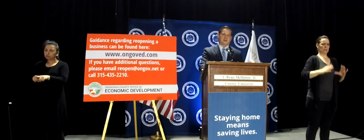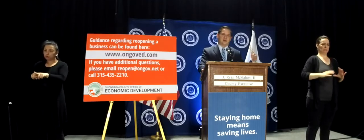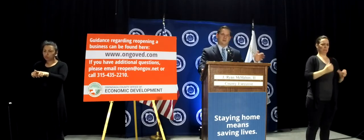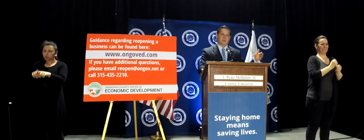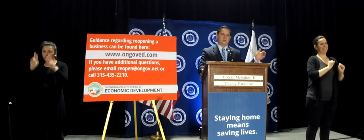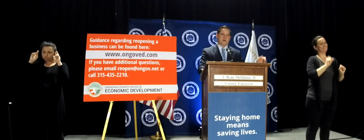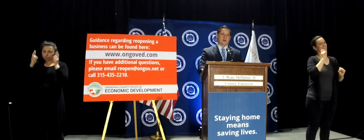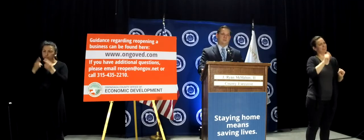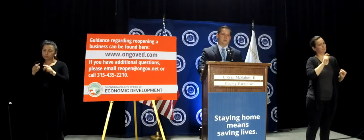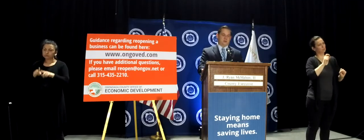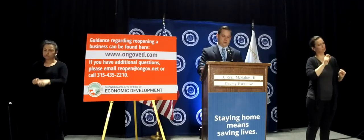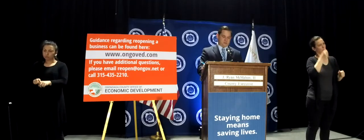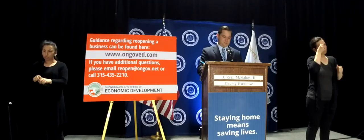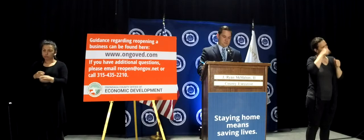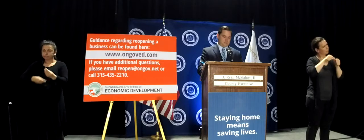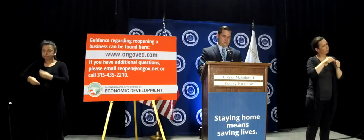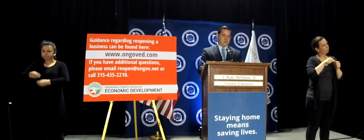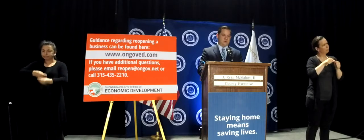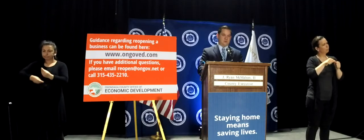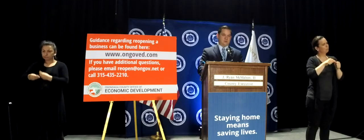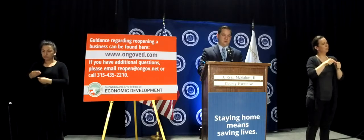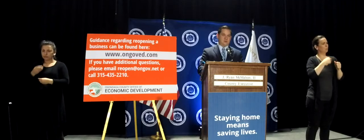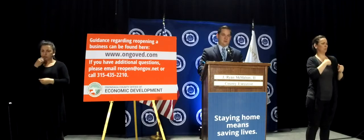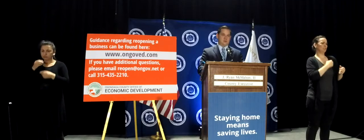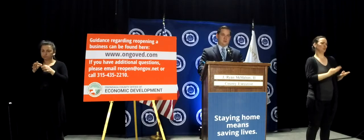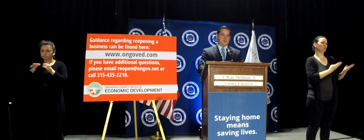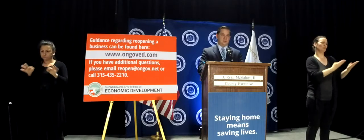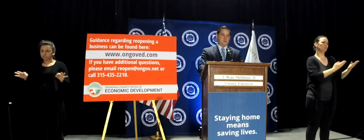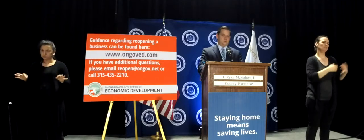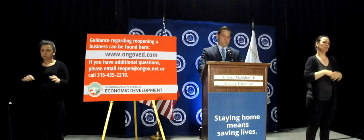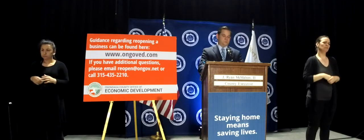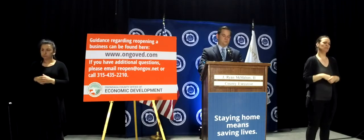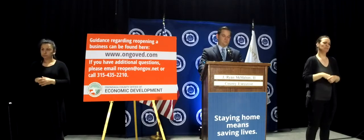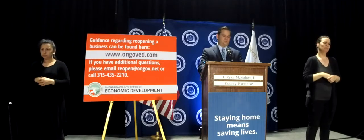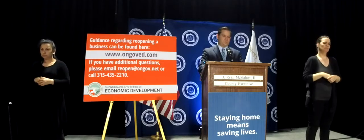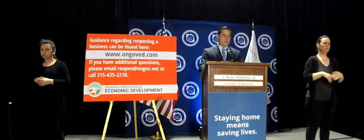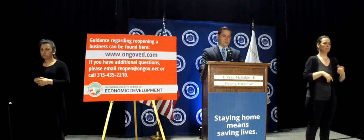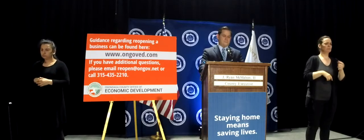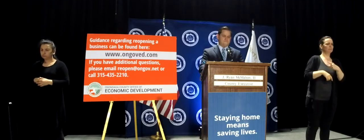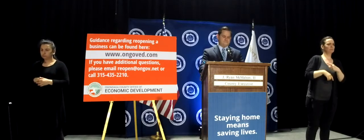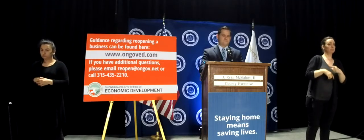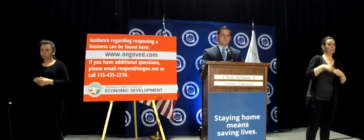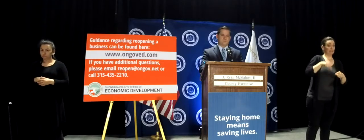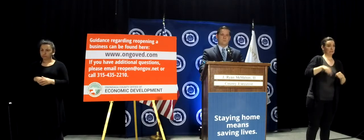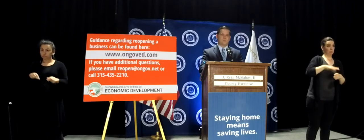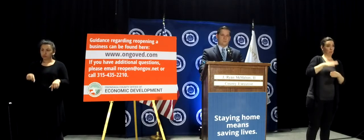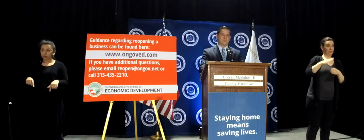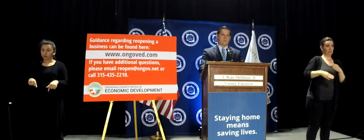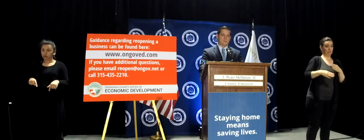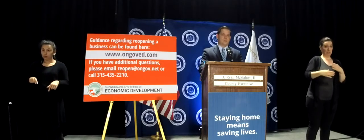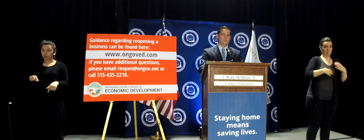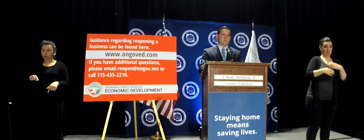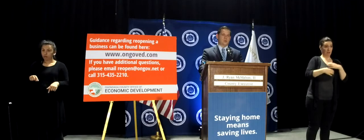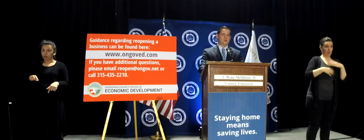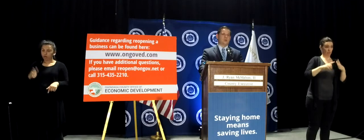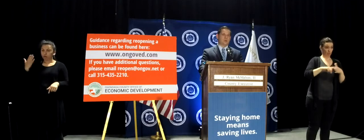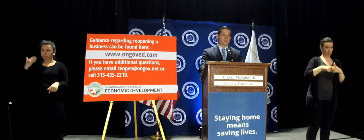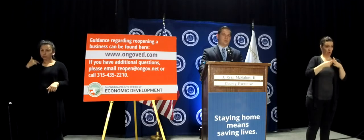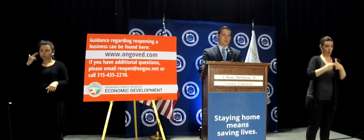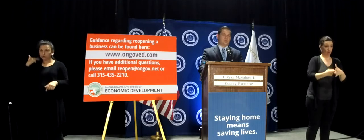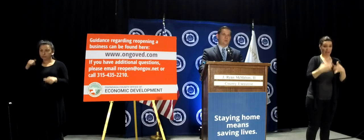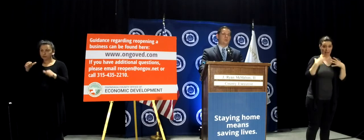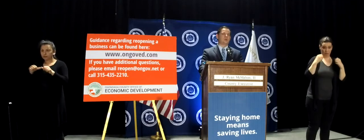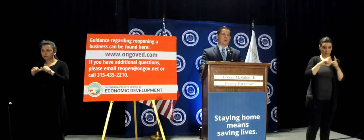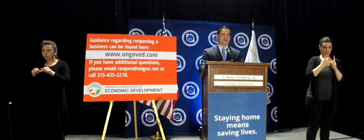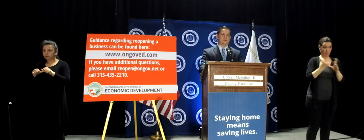the guidance our health department helped them with. I'm just looking for the timing, though. Was it this weekend specifically that spurred that health department farmers